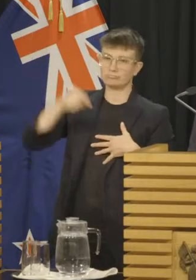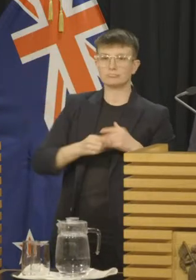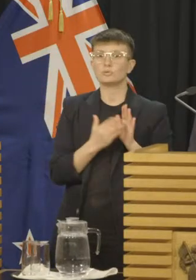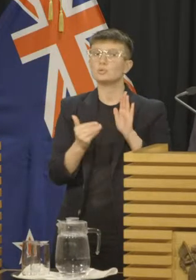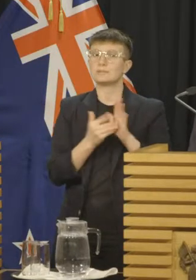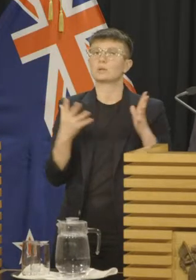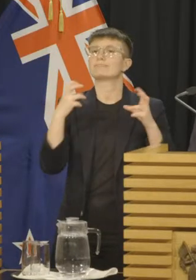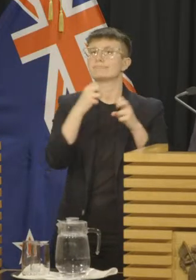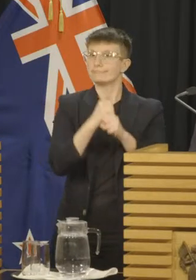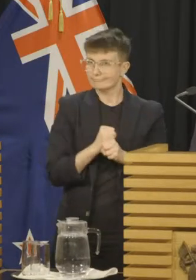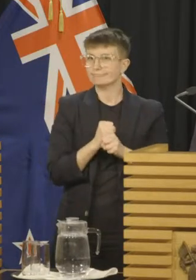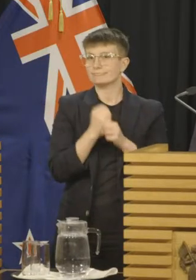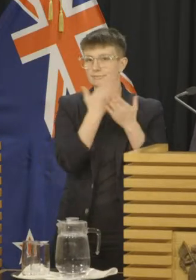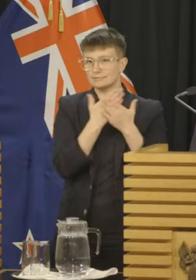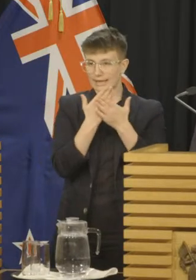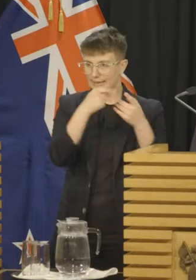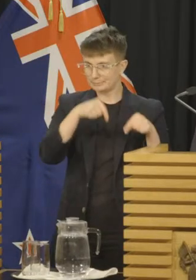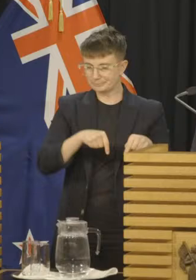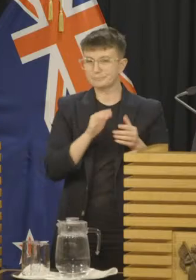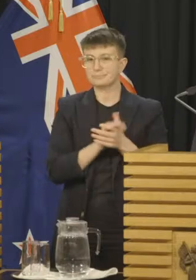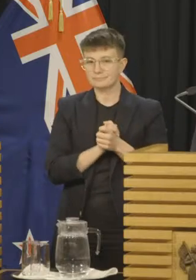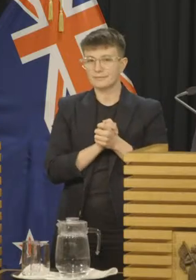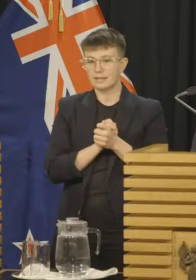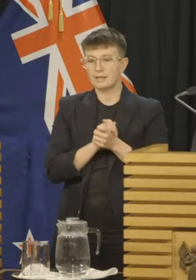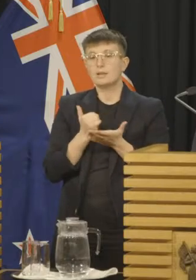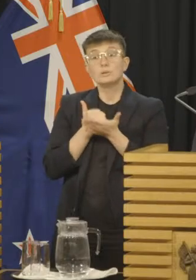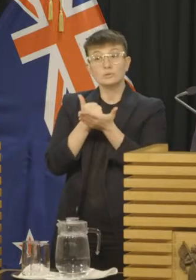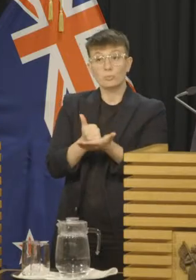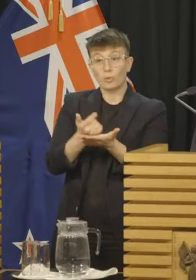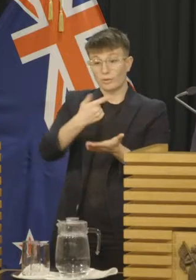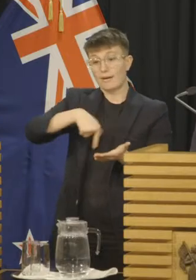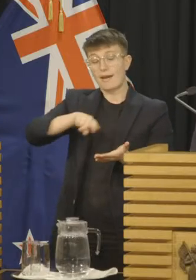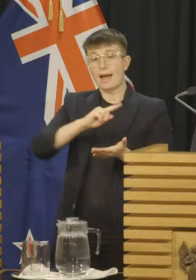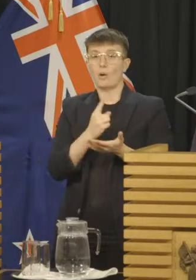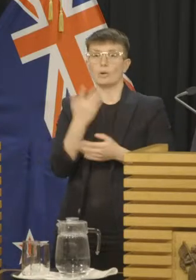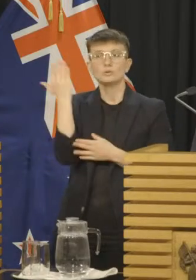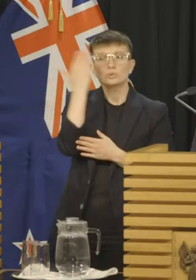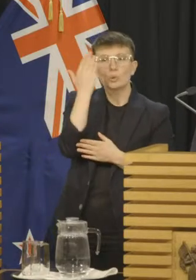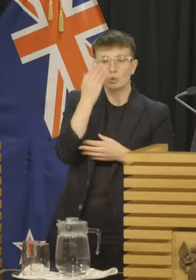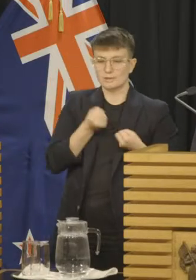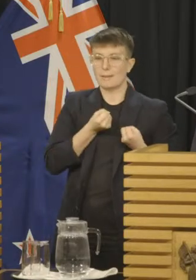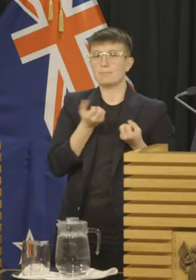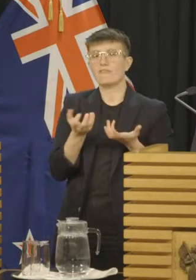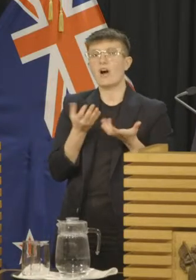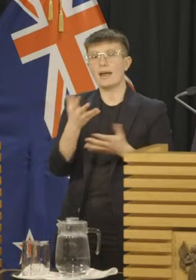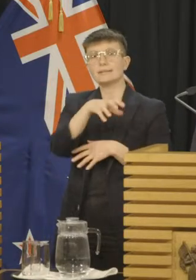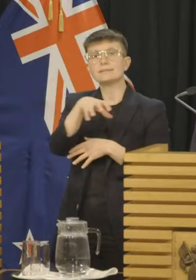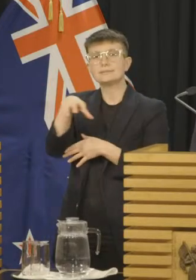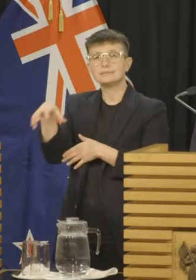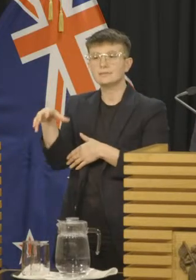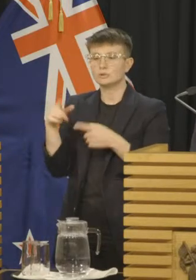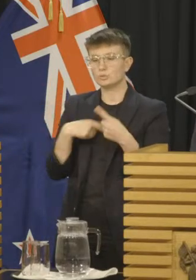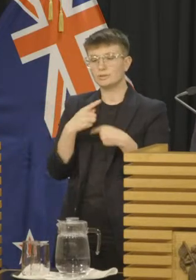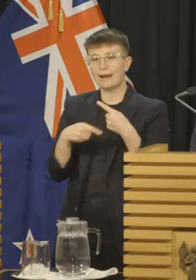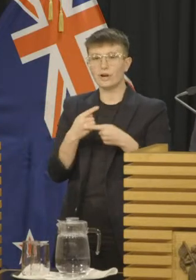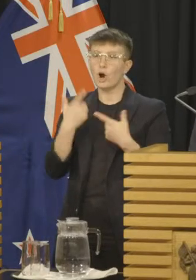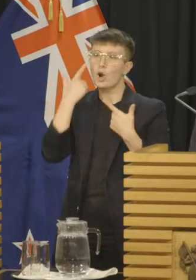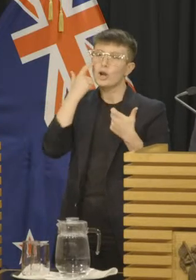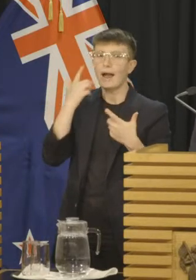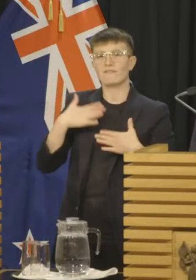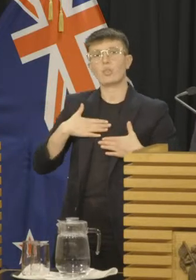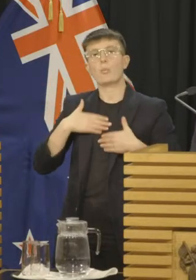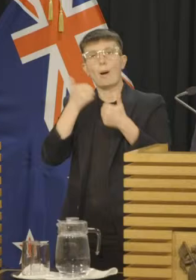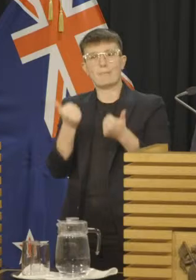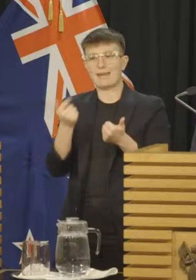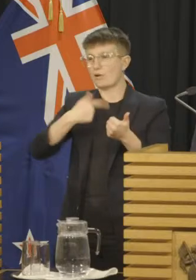so providers can continue to provide pastoral care for the international students that are still here in New Zealand,